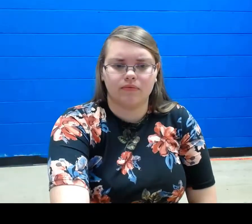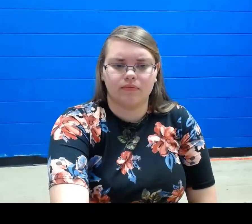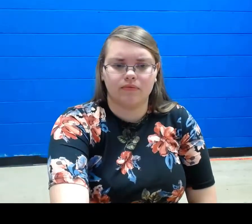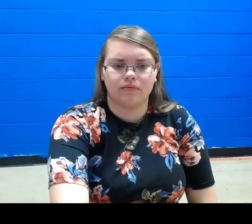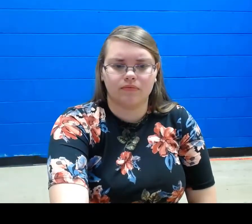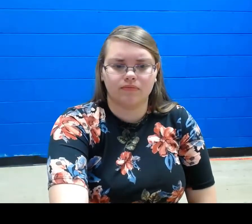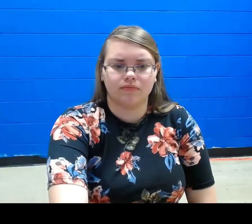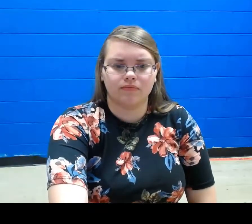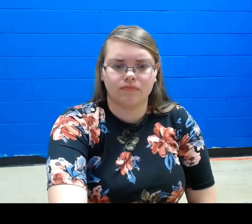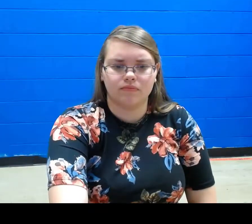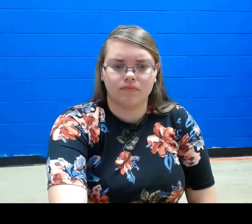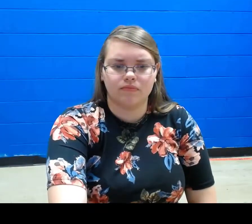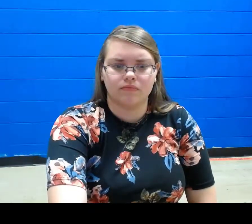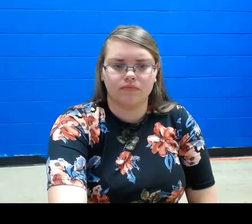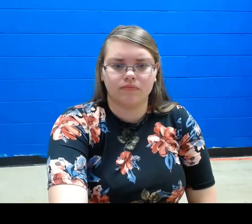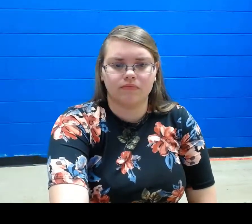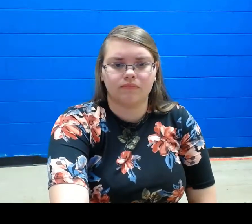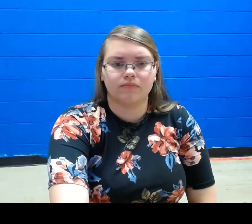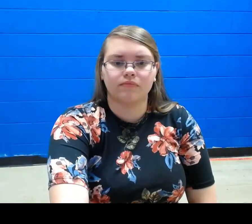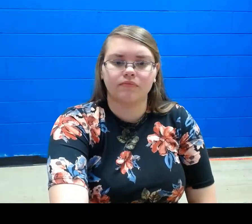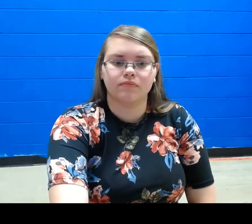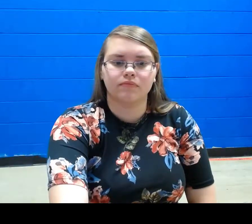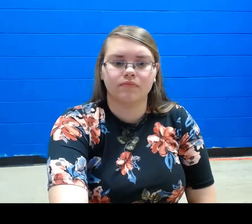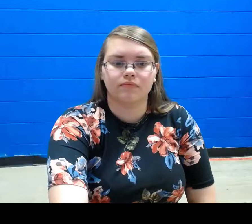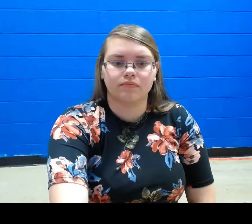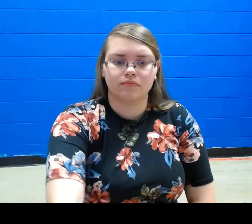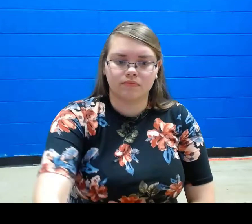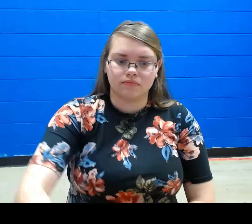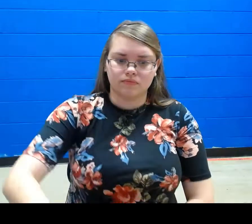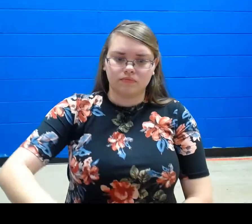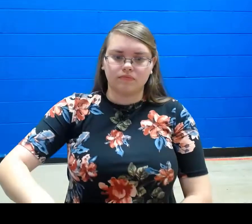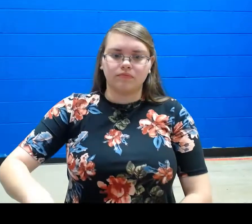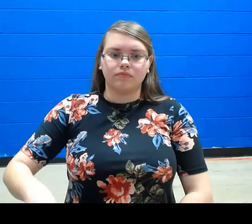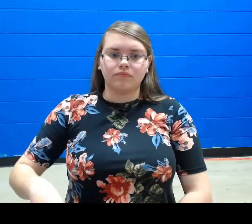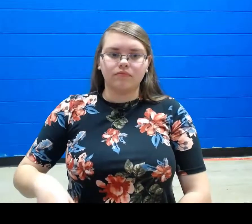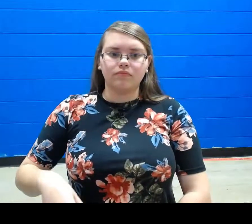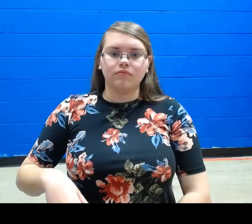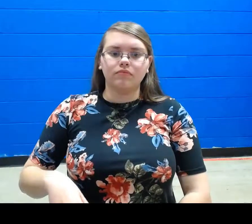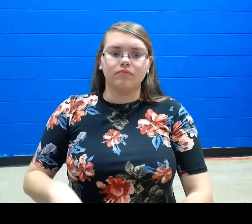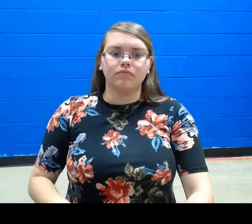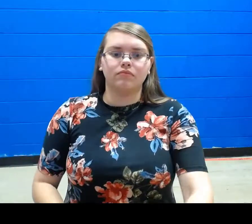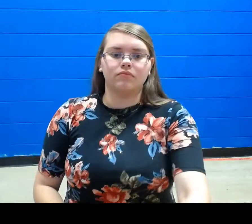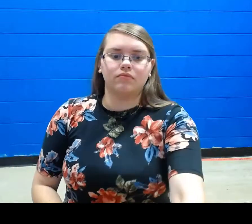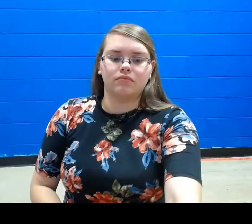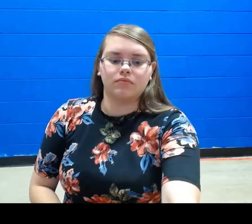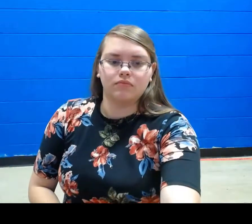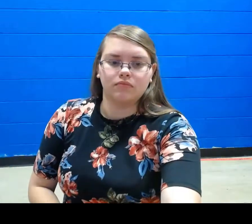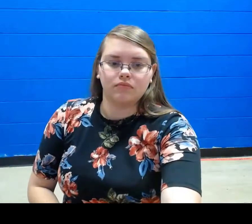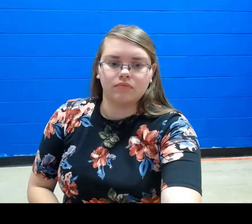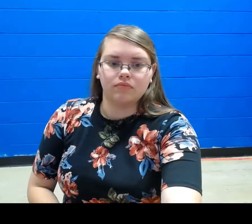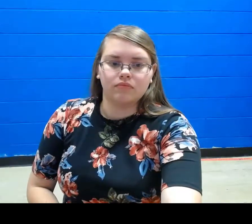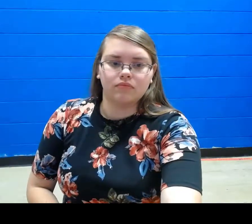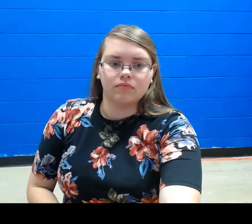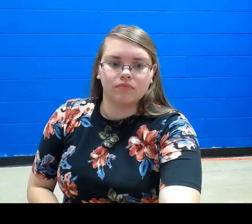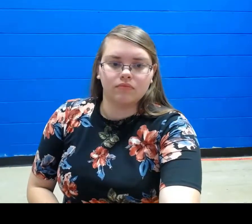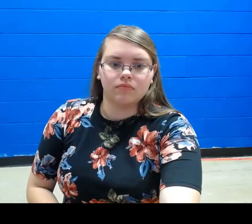As these cells travel through the lymphatic system, some of them are carried back with a belly full of dye into the lymph nodes, while